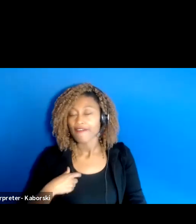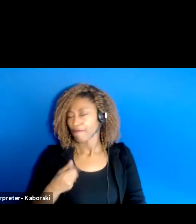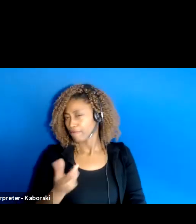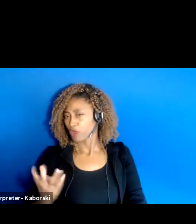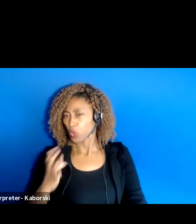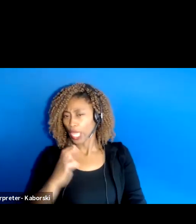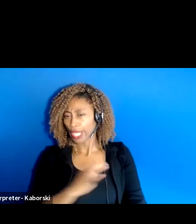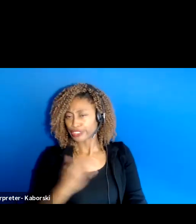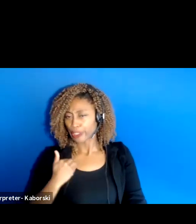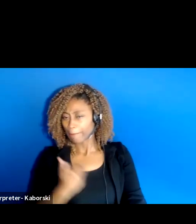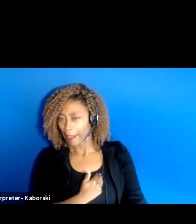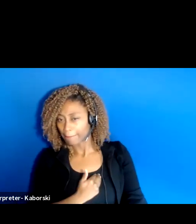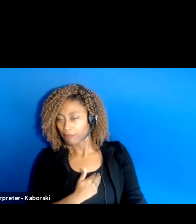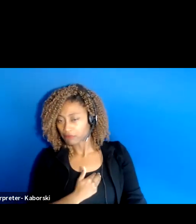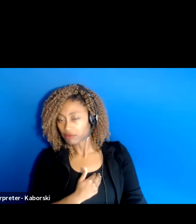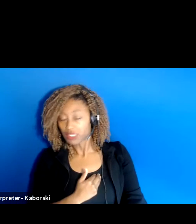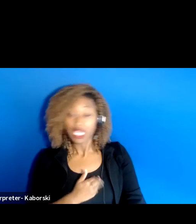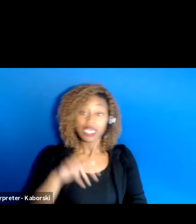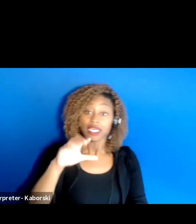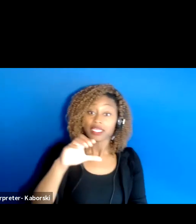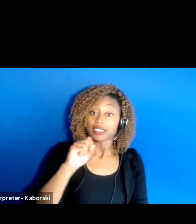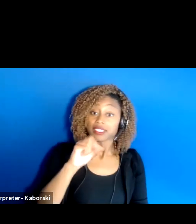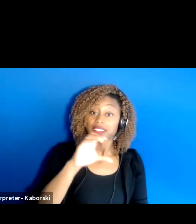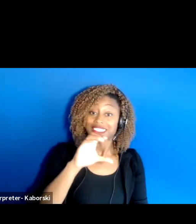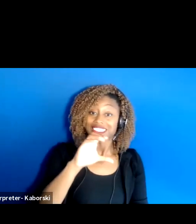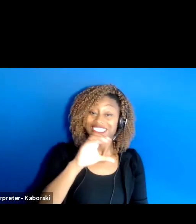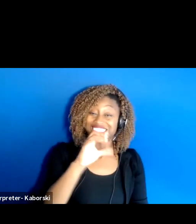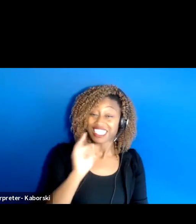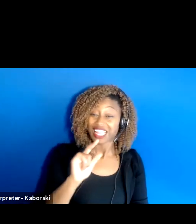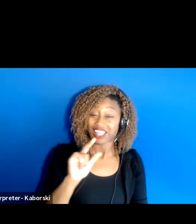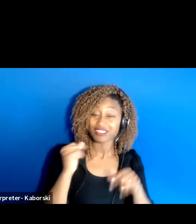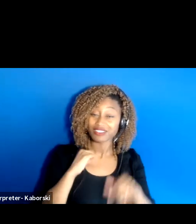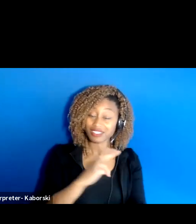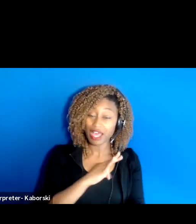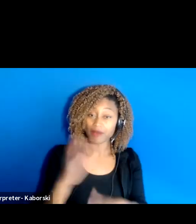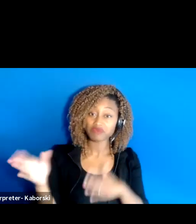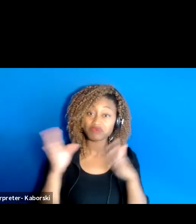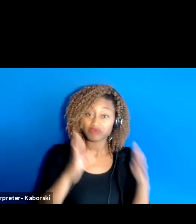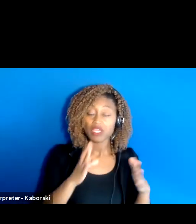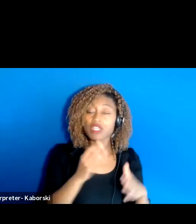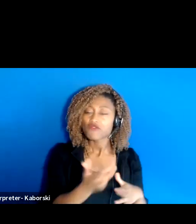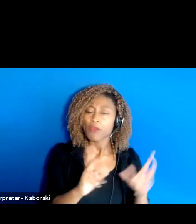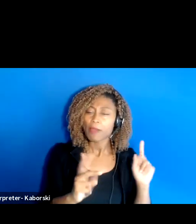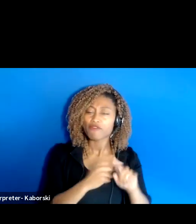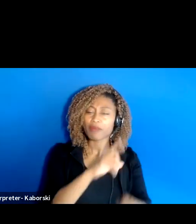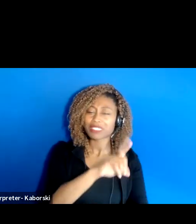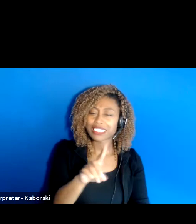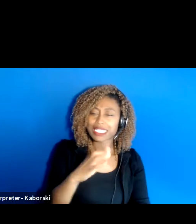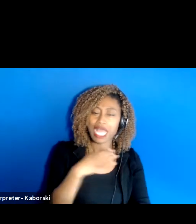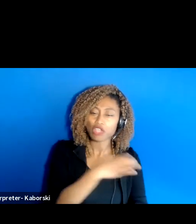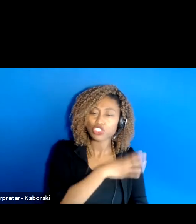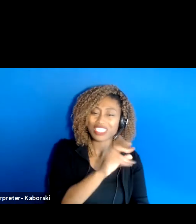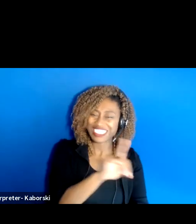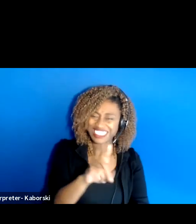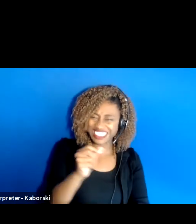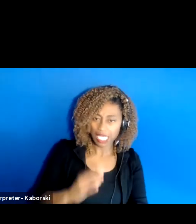council members, we have SIL staff, and then there's individuals that have come from the DD Council and the DD side that are